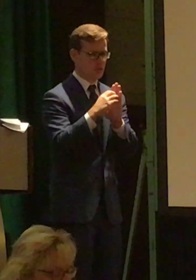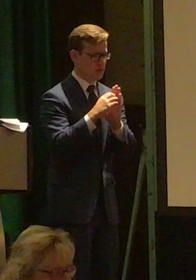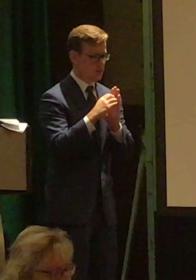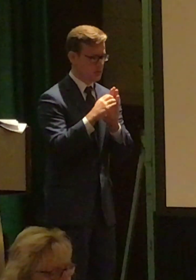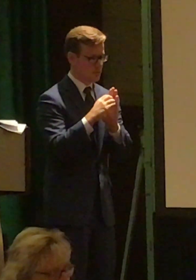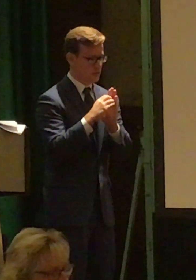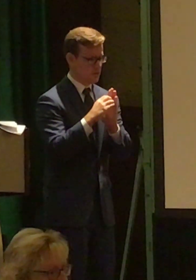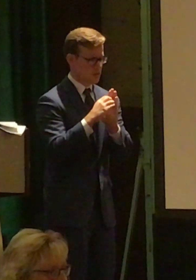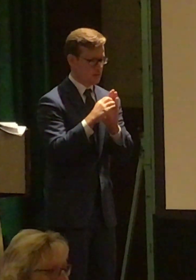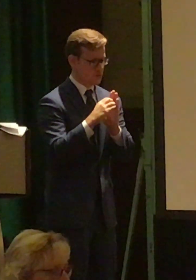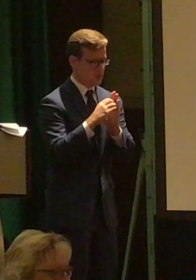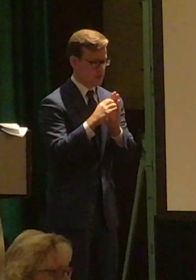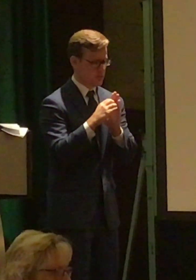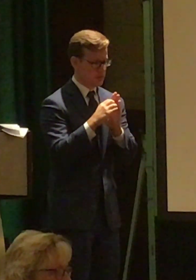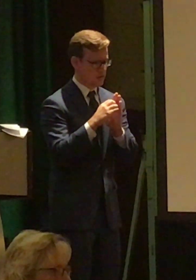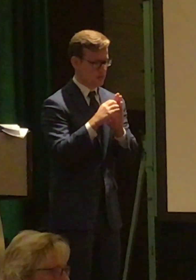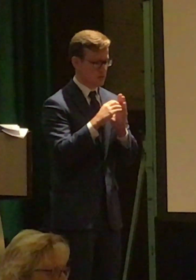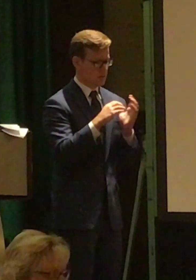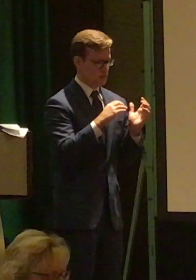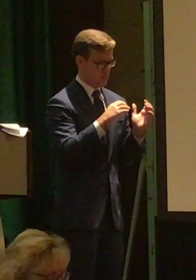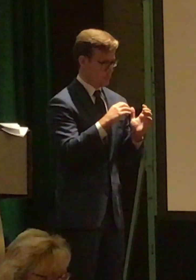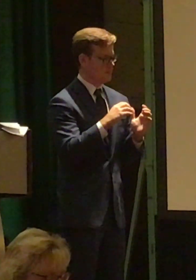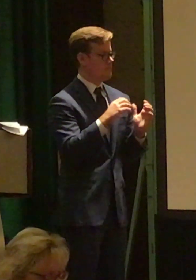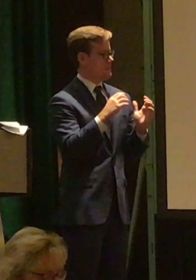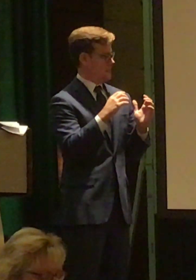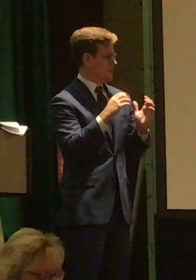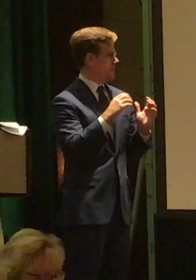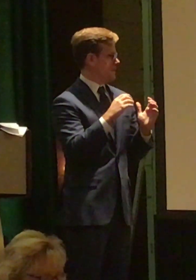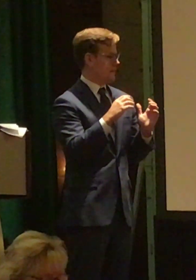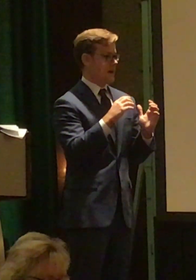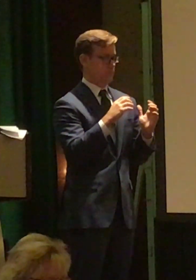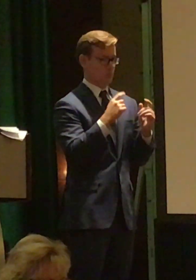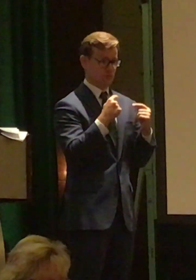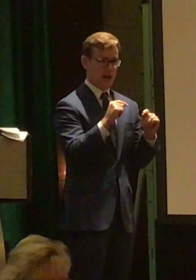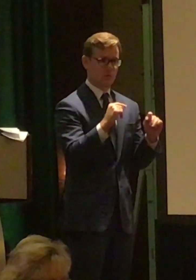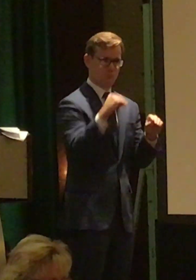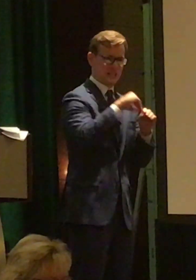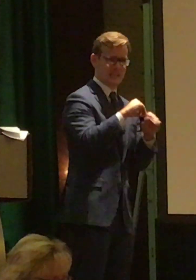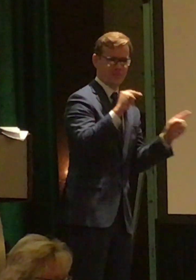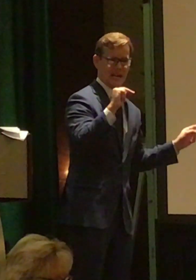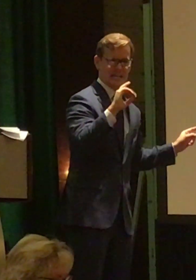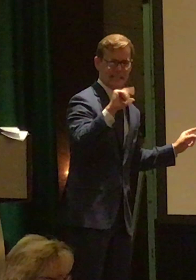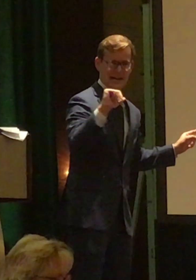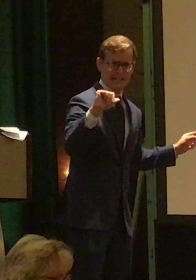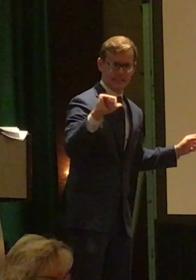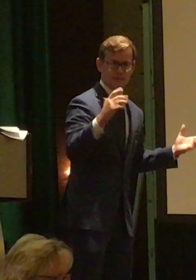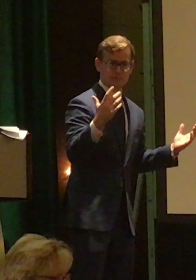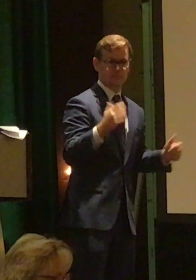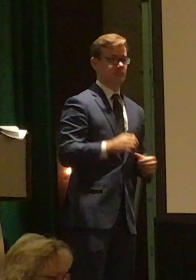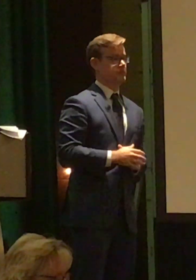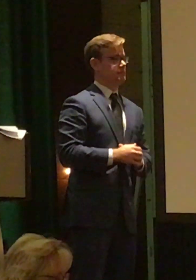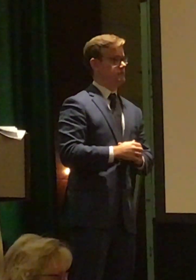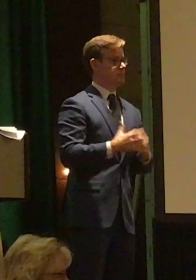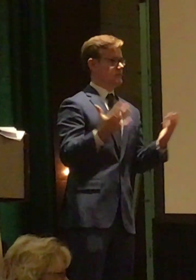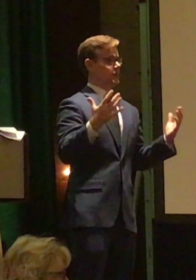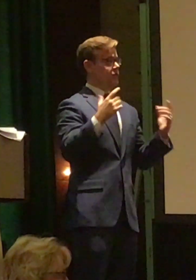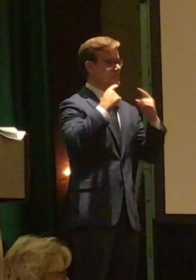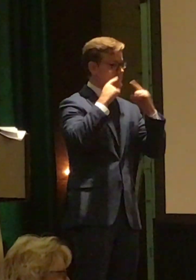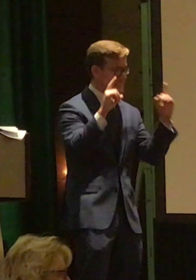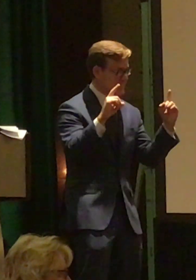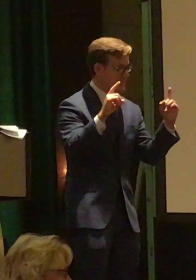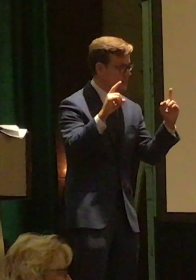military. So we added a provision into that bill, and we tried to put it into